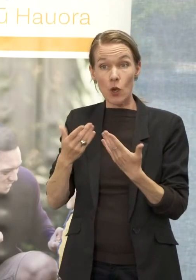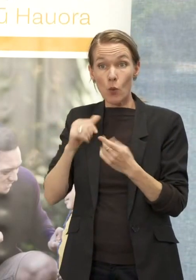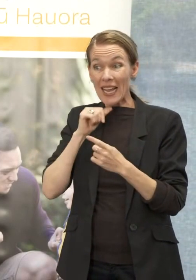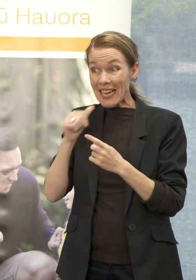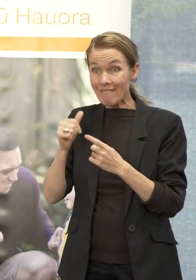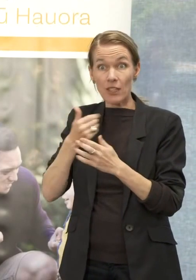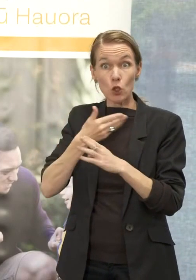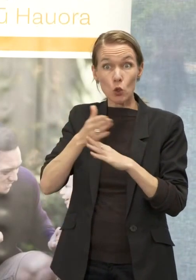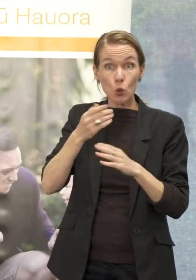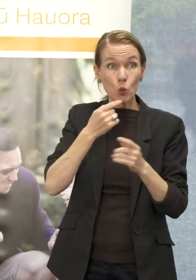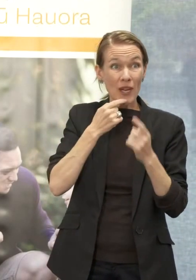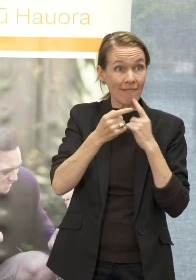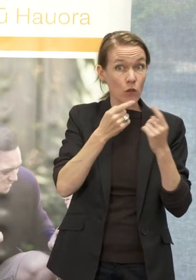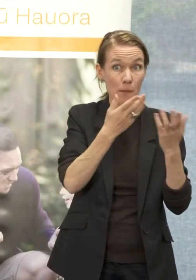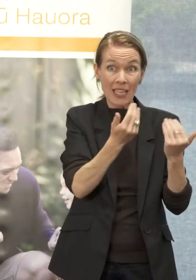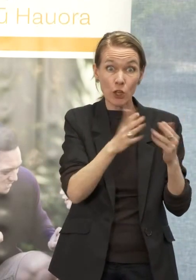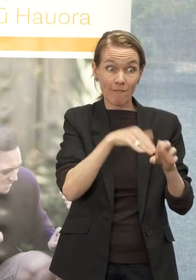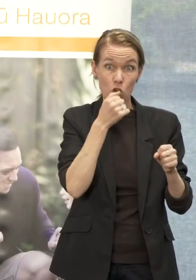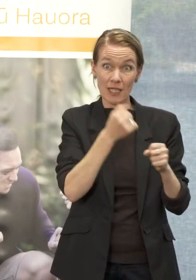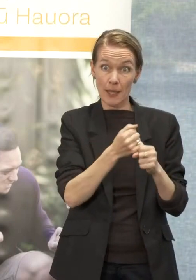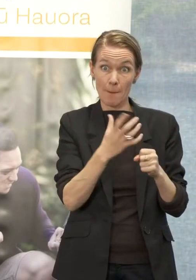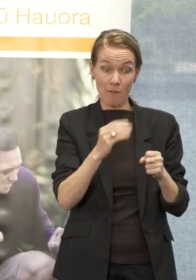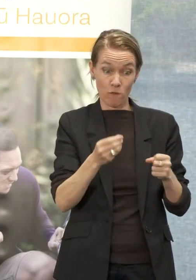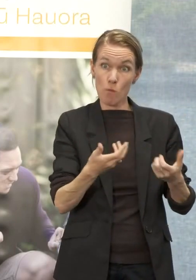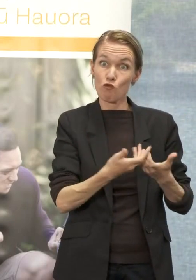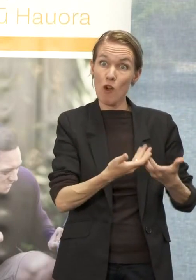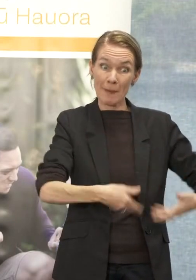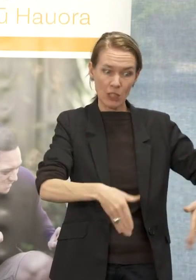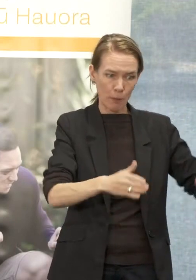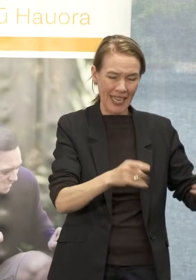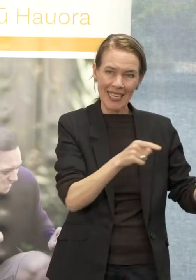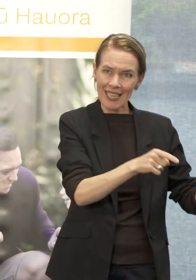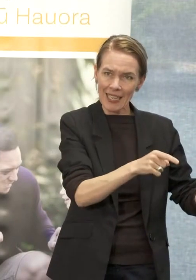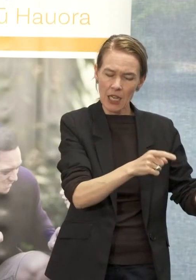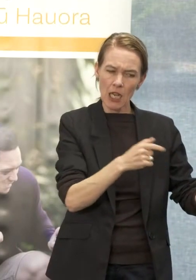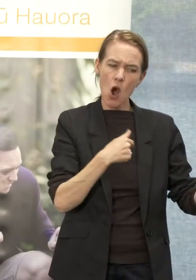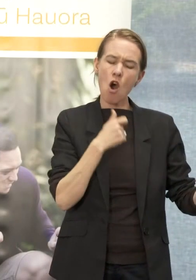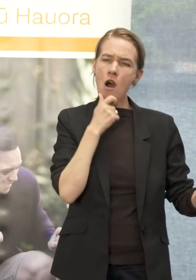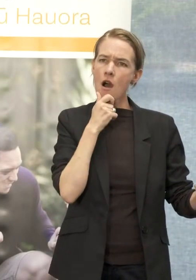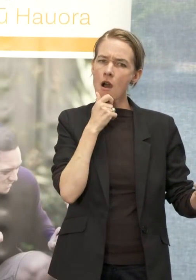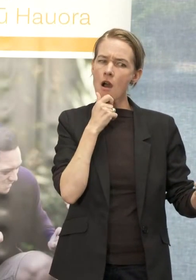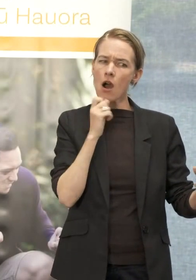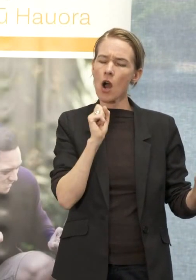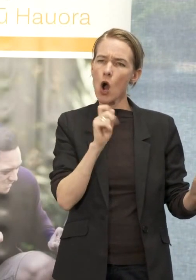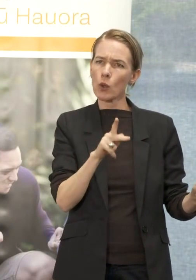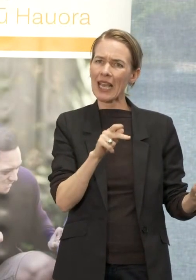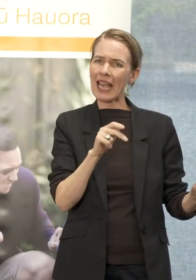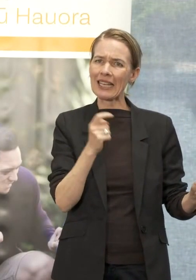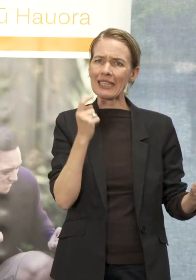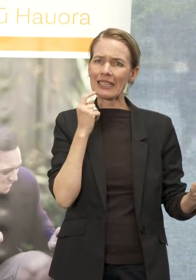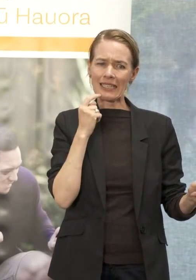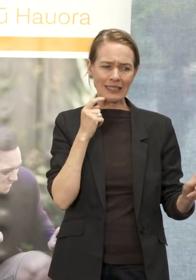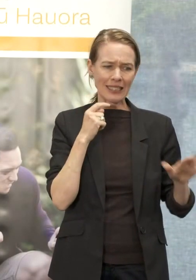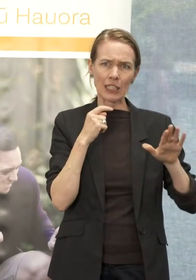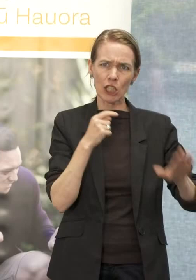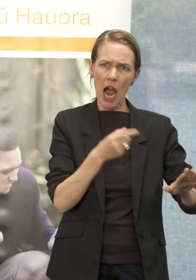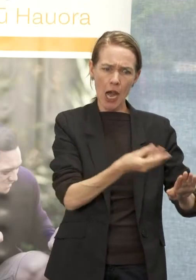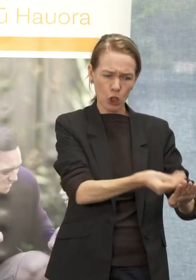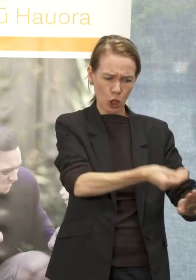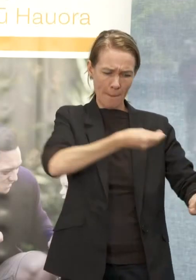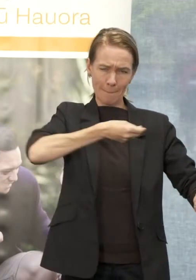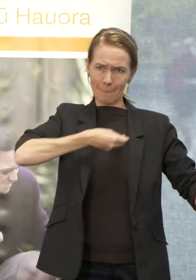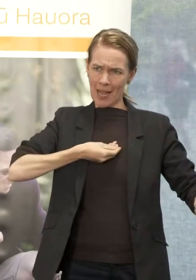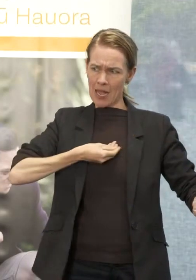constantly reviewing against the movements that we know in those early days with the